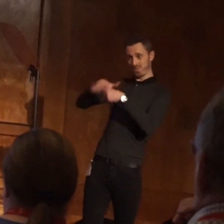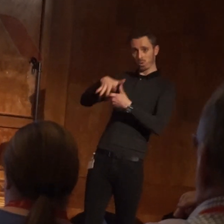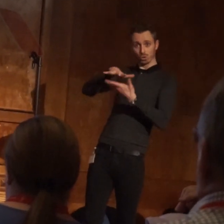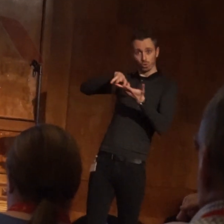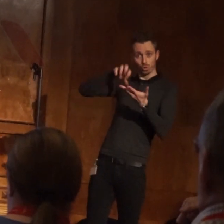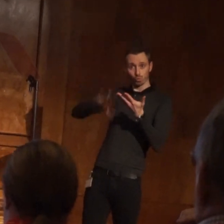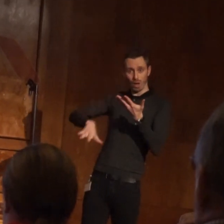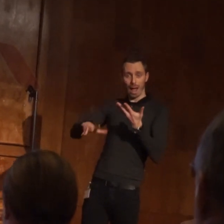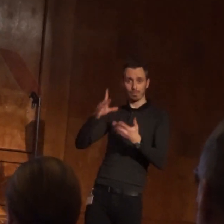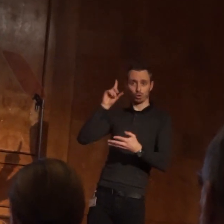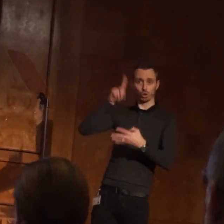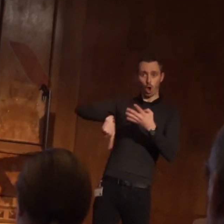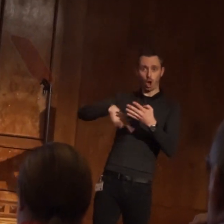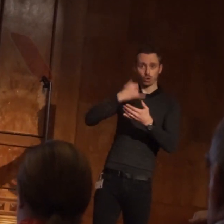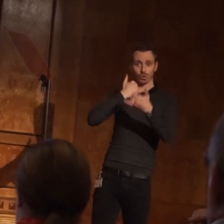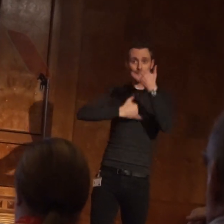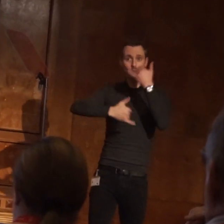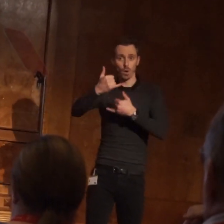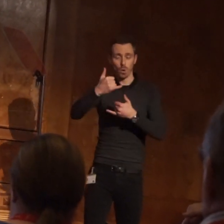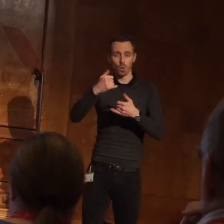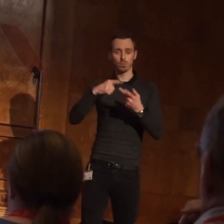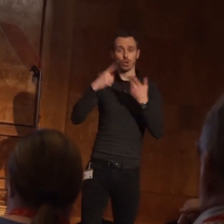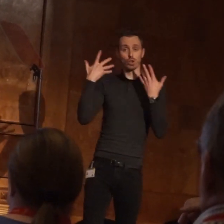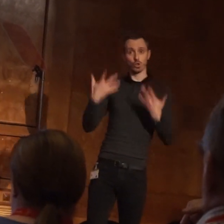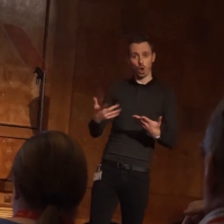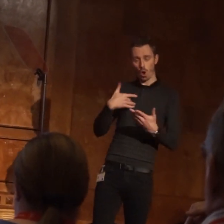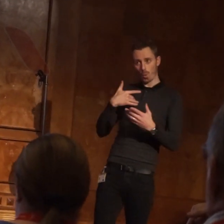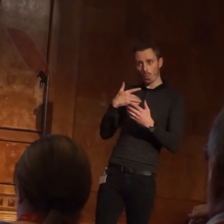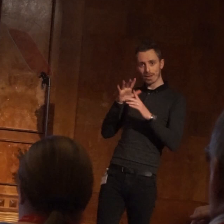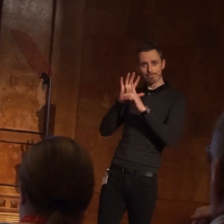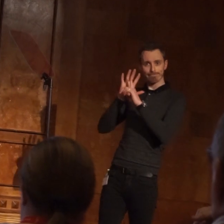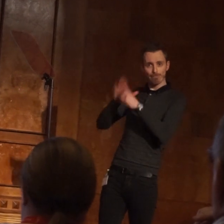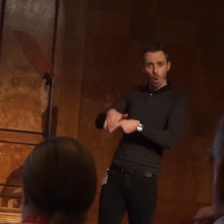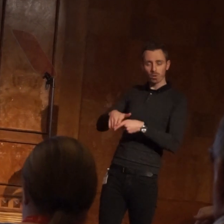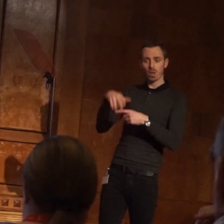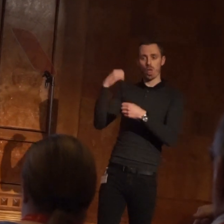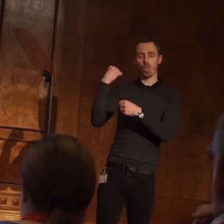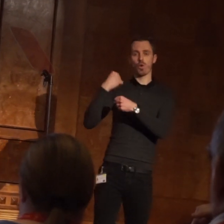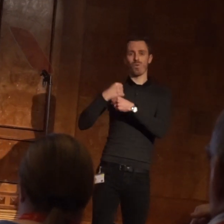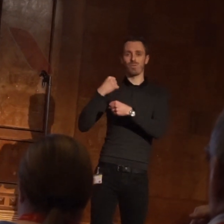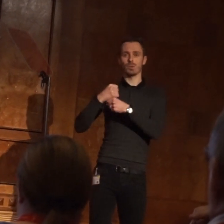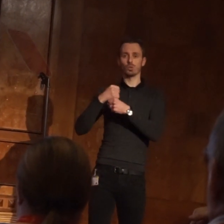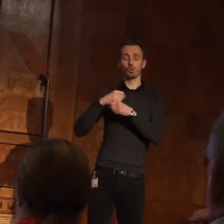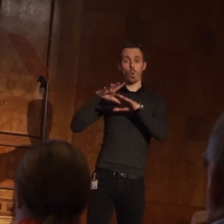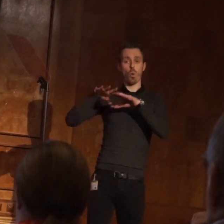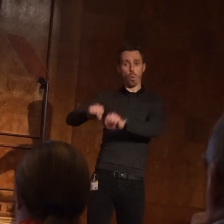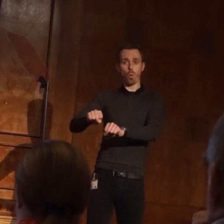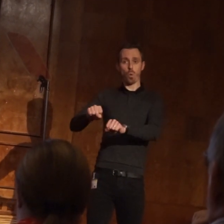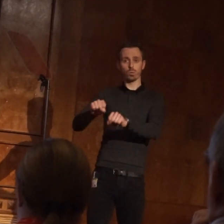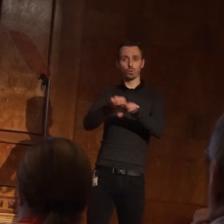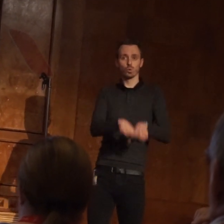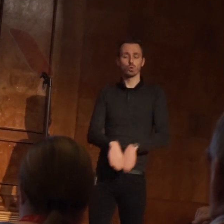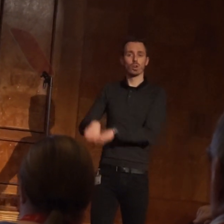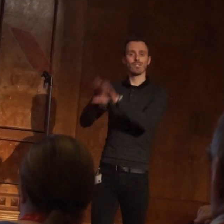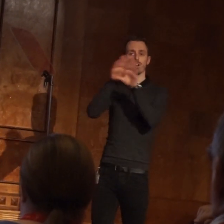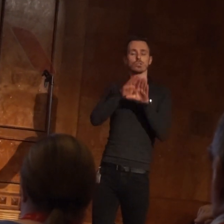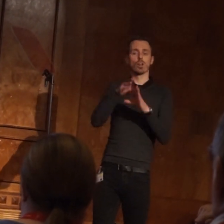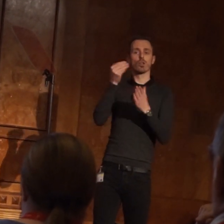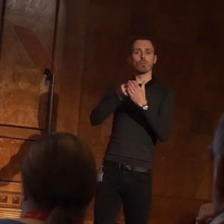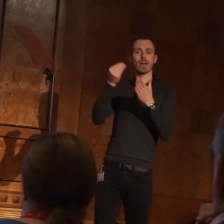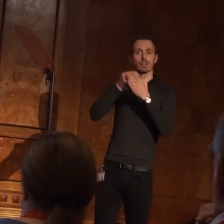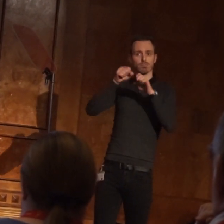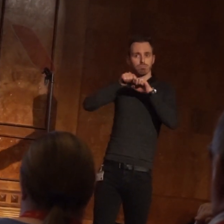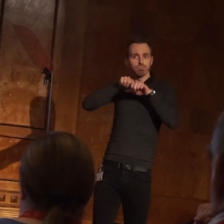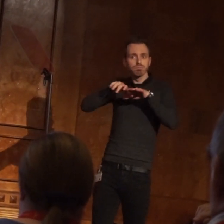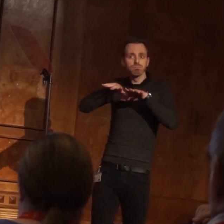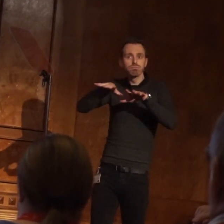we're now calling on the government to pause the rollout of universal credit in its entirety whilst its multiple failings